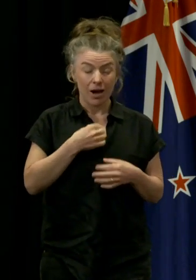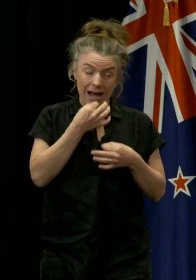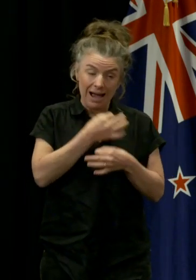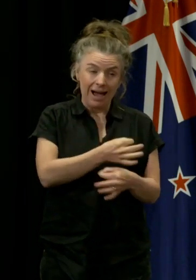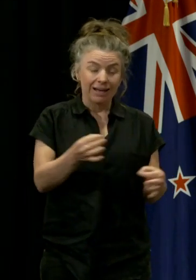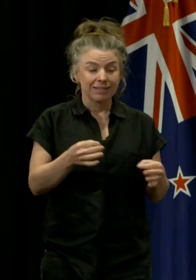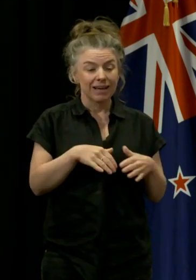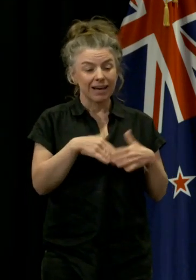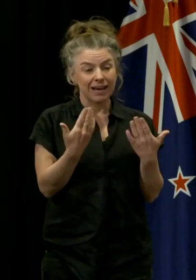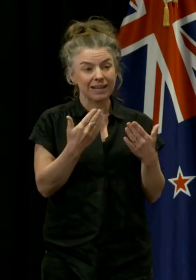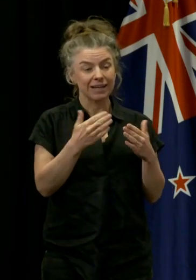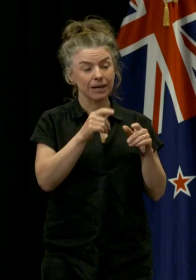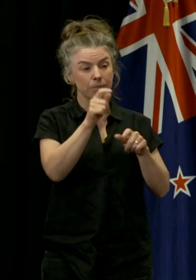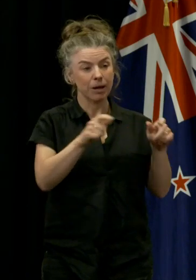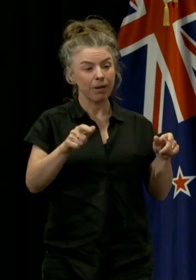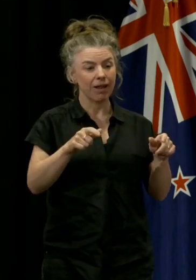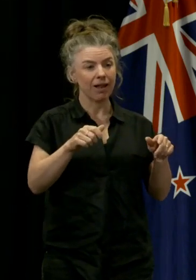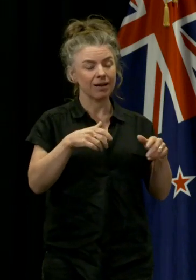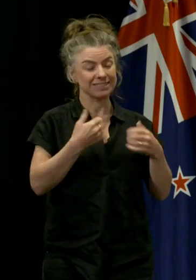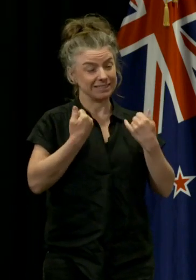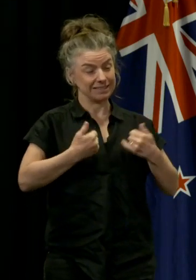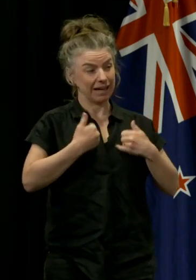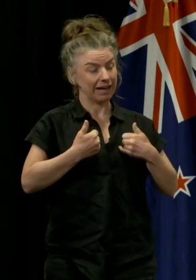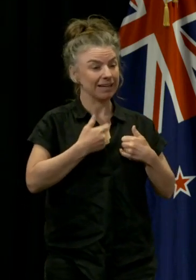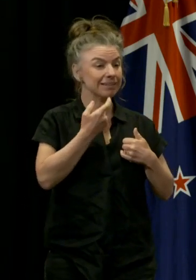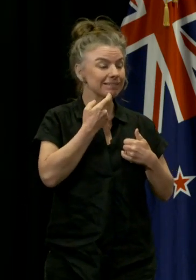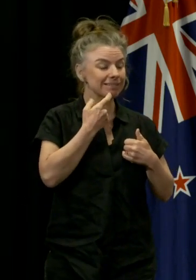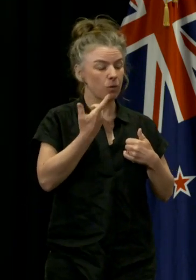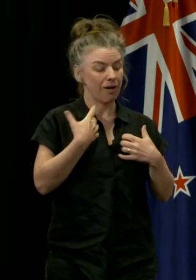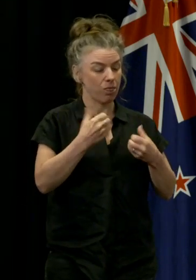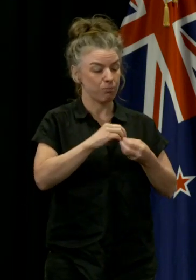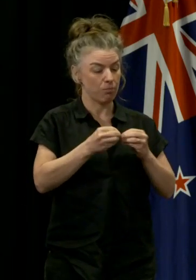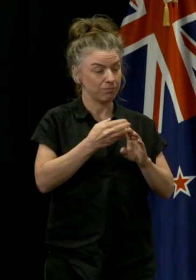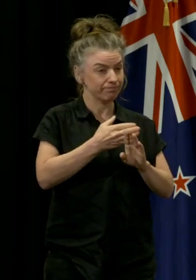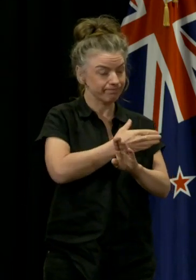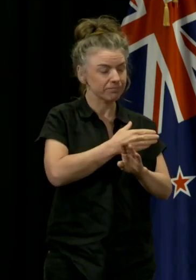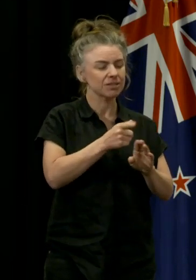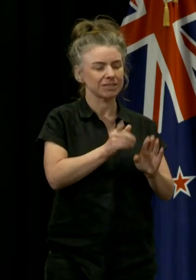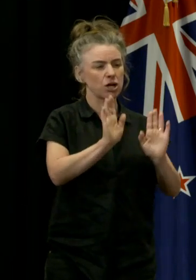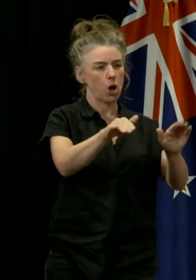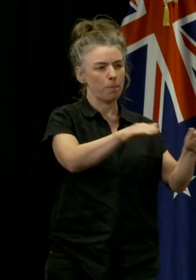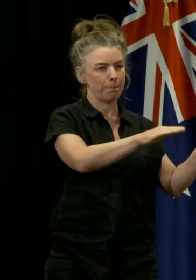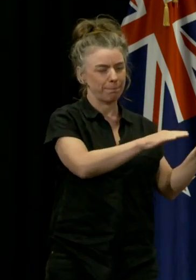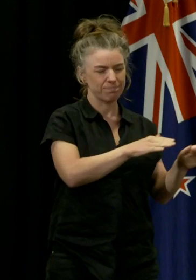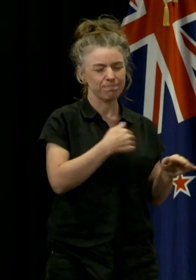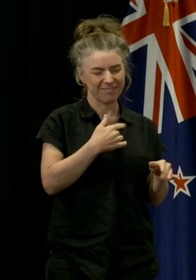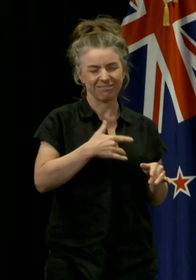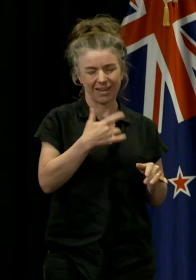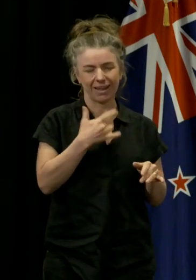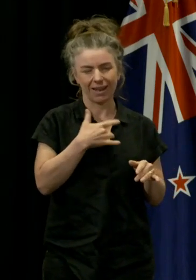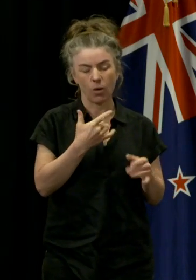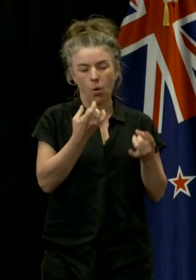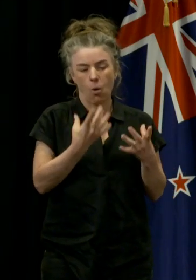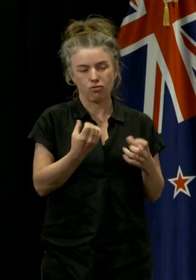them, is that any vulnerable workers are asked to stay home immediately. Many schools and early learning services will have done that already based on the decisions